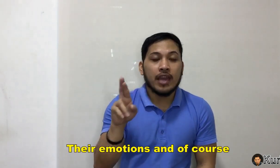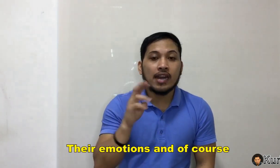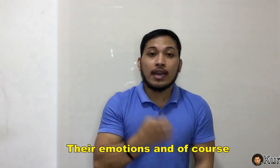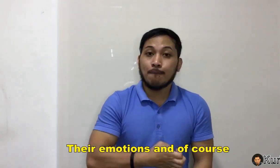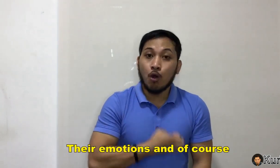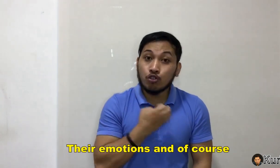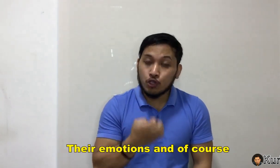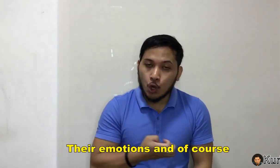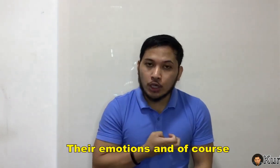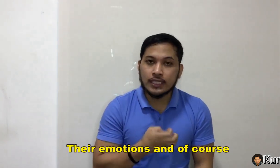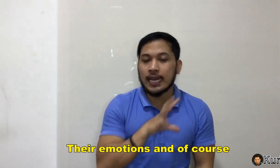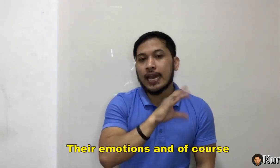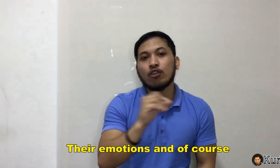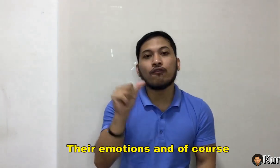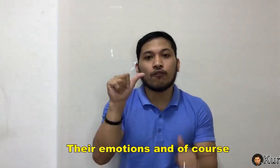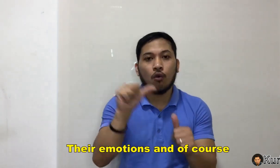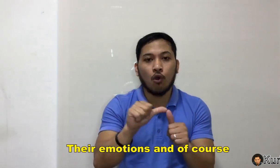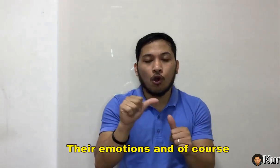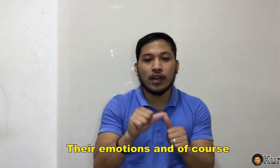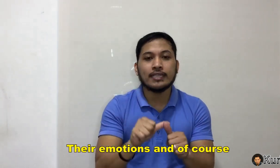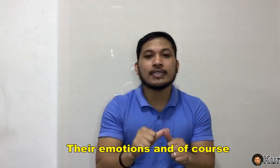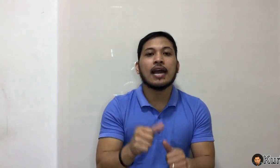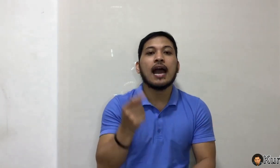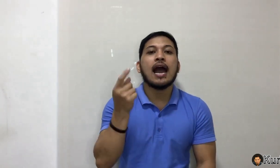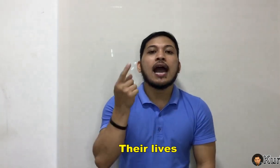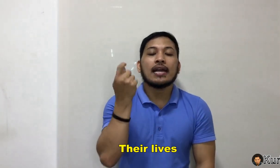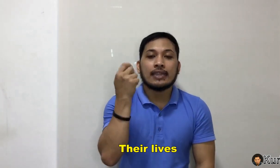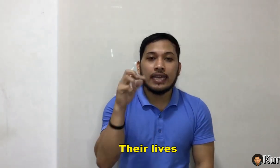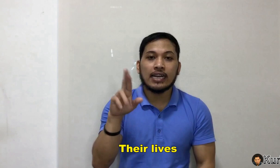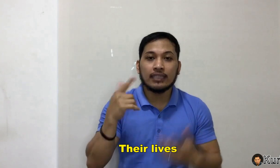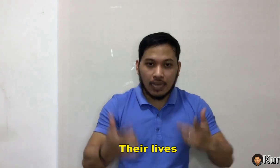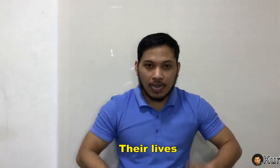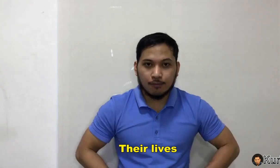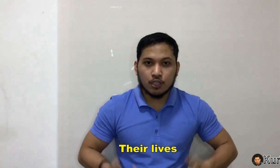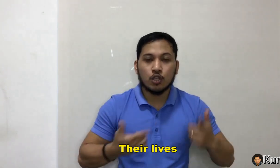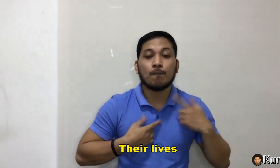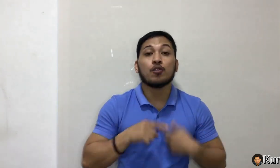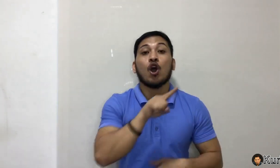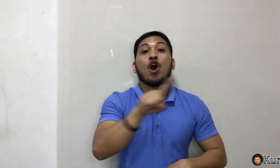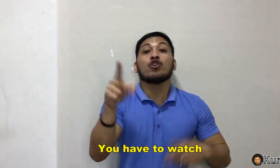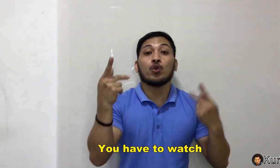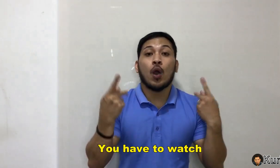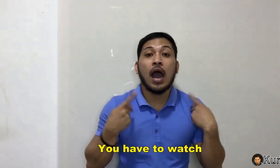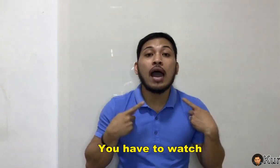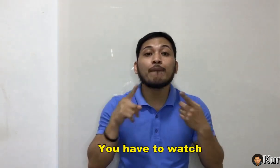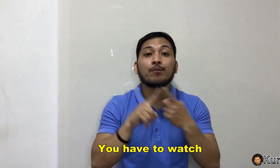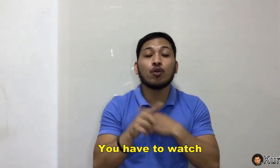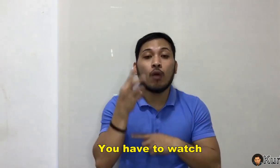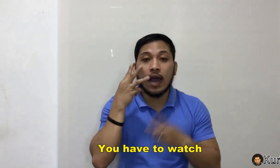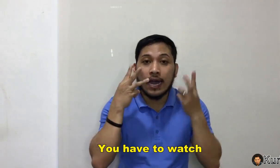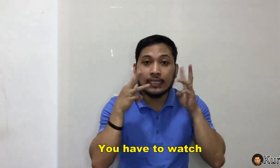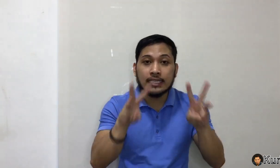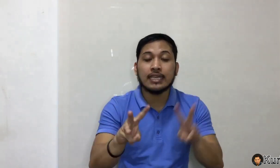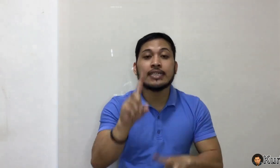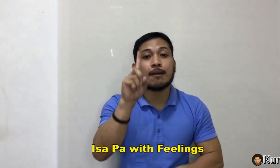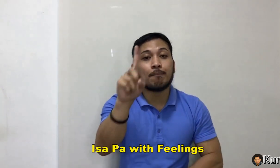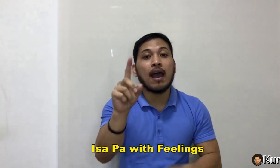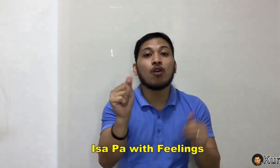their emotions, and of course, their lives, you have to watch Isa Pa